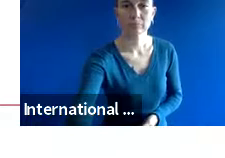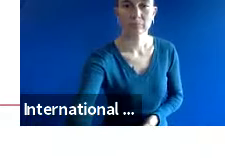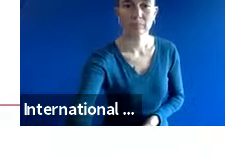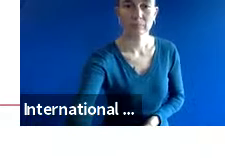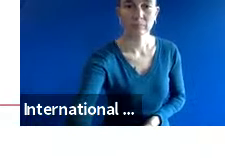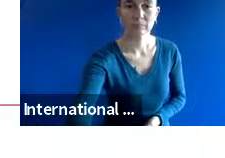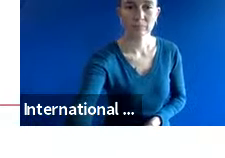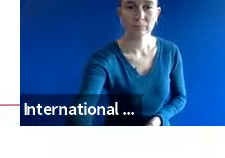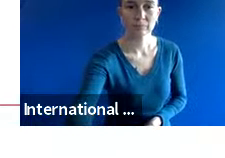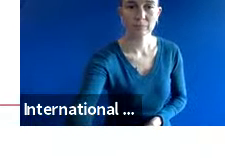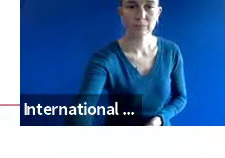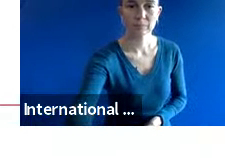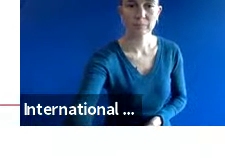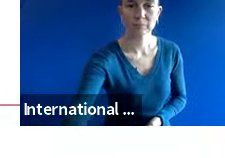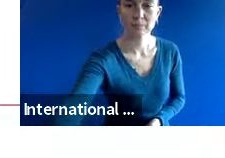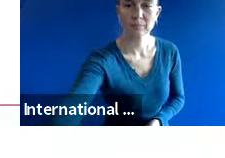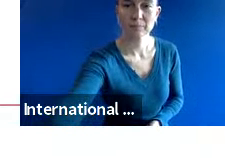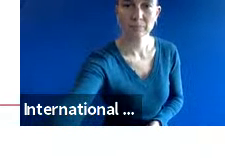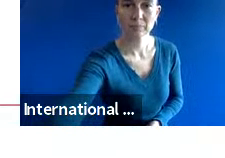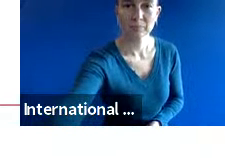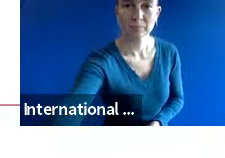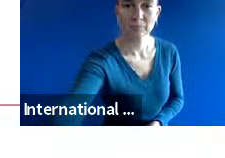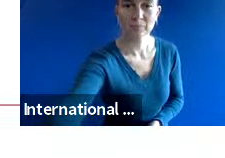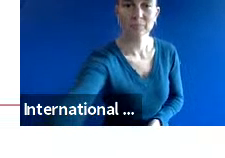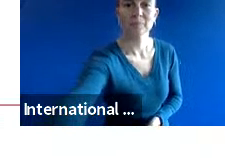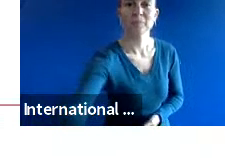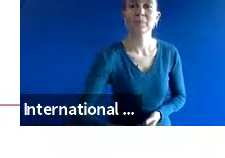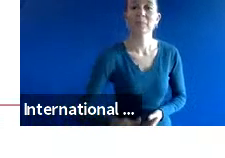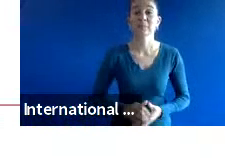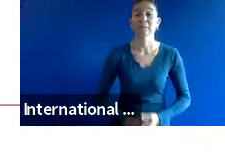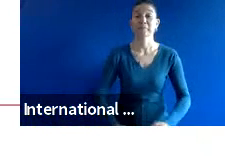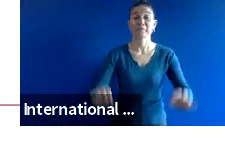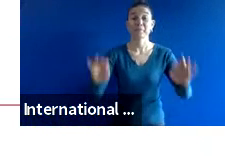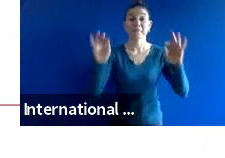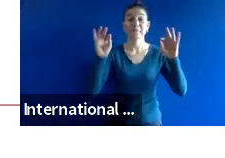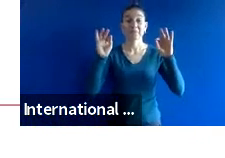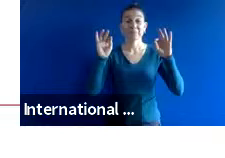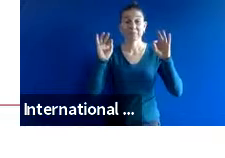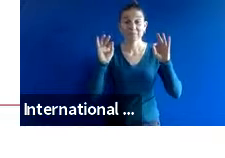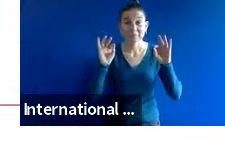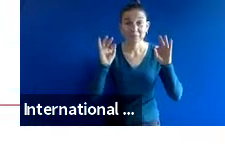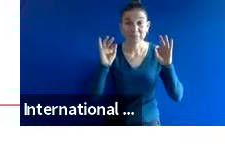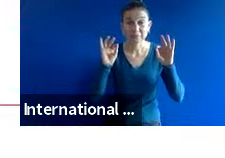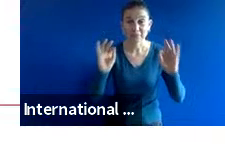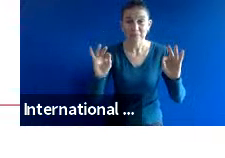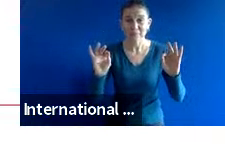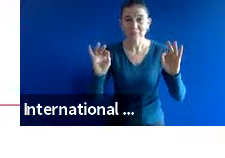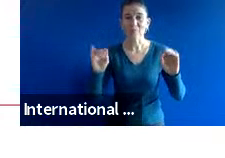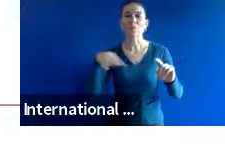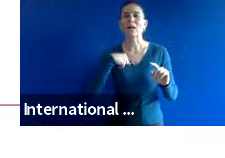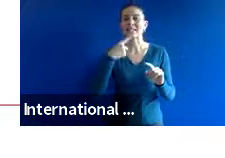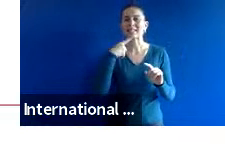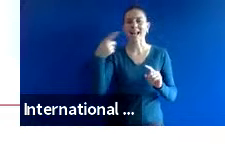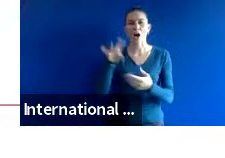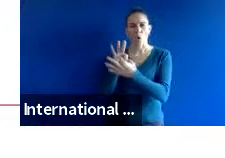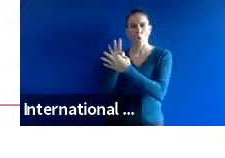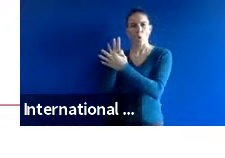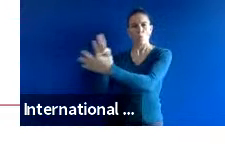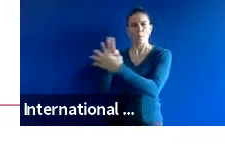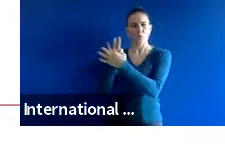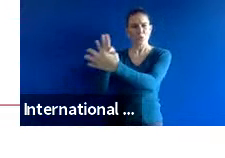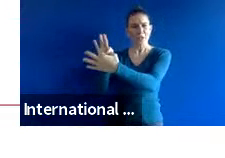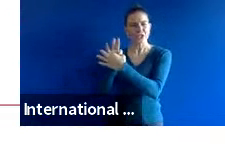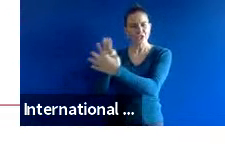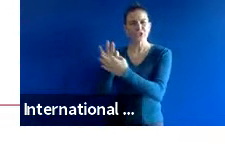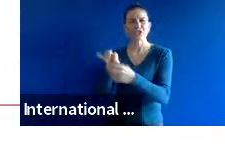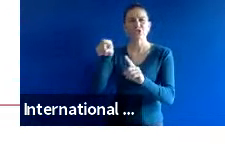So for awareness and cooperation, which is the last area, one Ministry of Education representative told us that specific